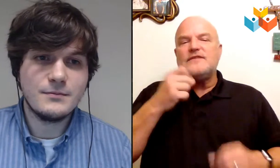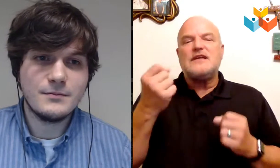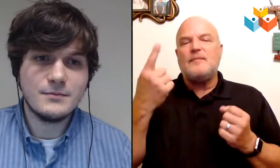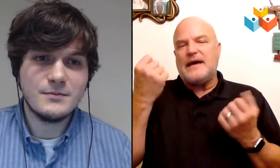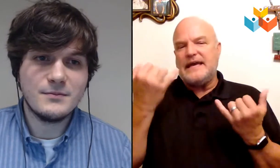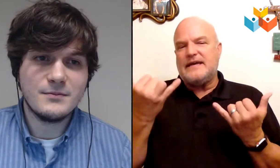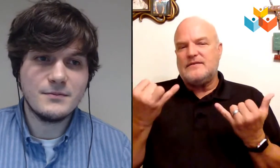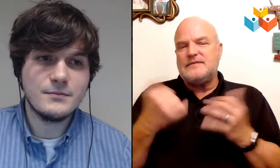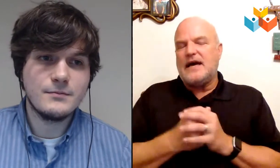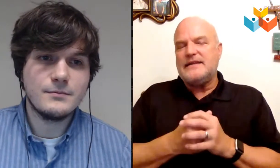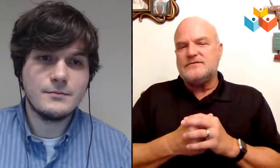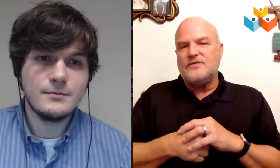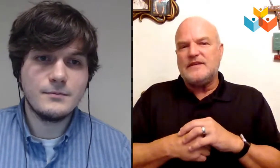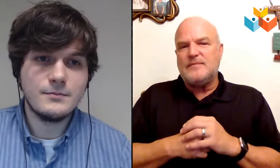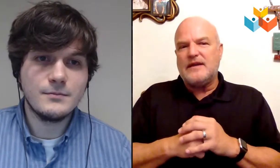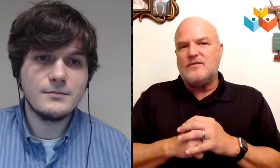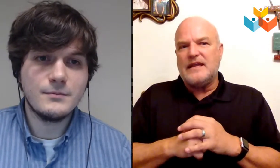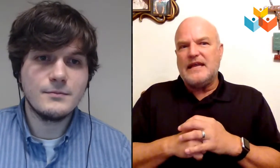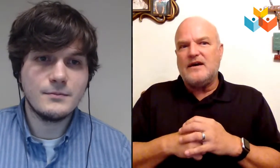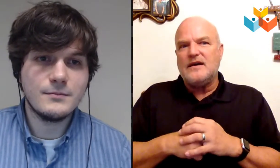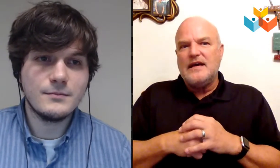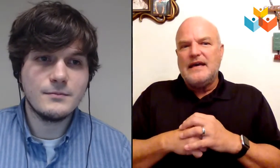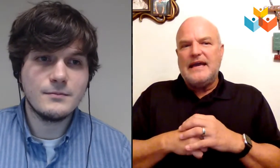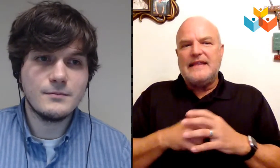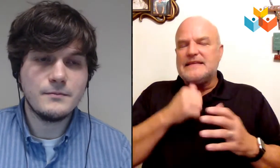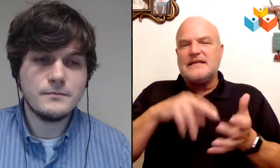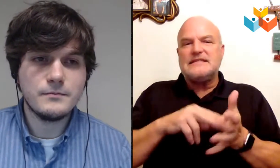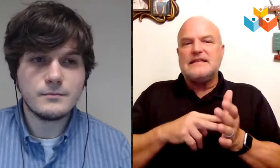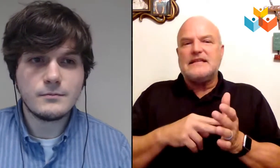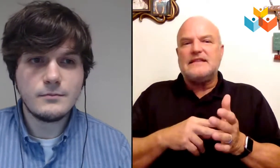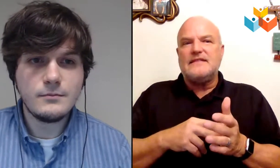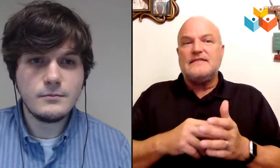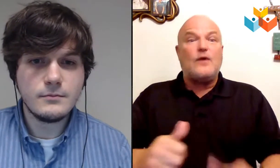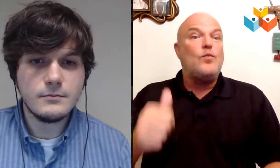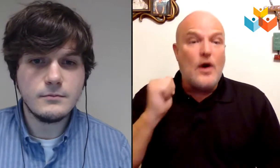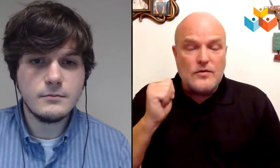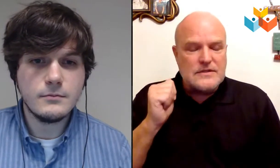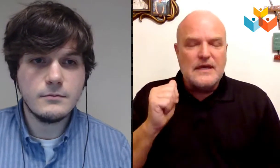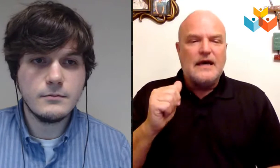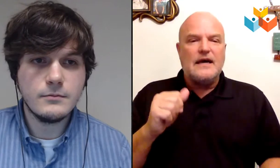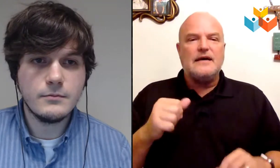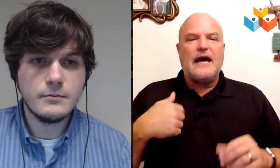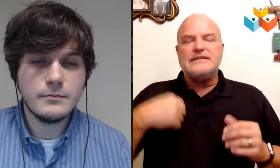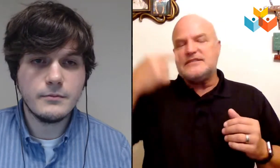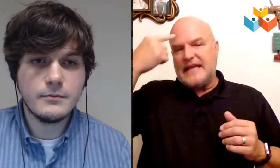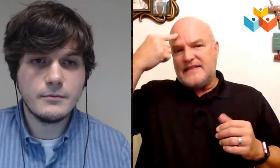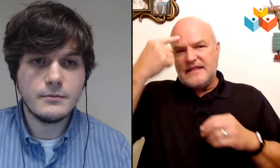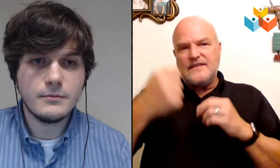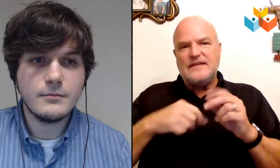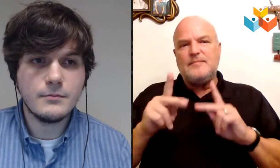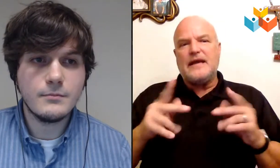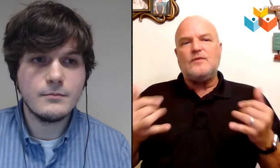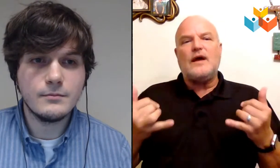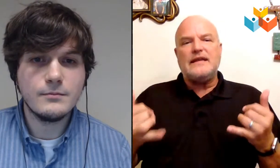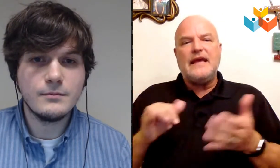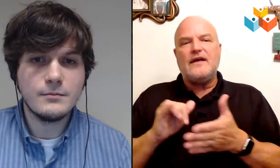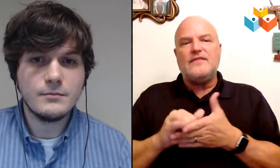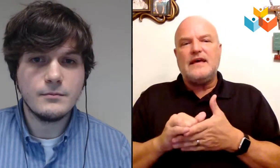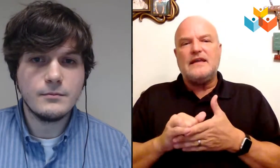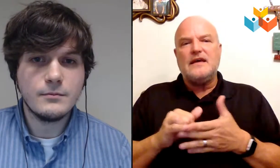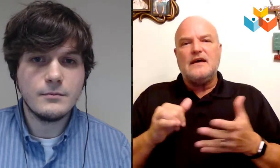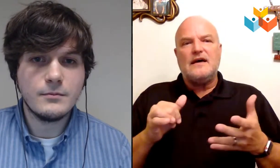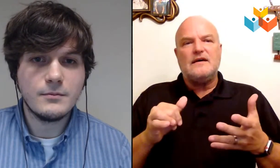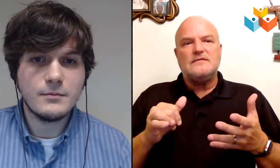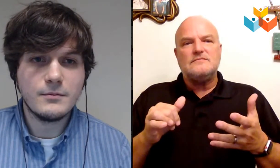not right off the top of my head. I don't know of anybody right now. And that's not saying that they won't. I just can't think of anybody right